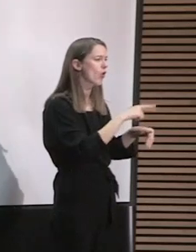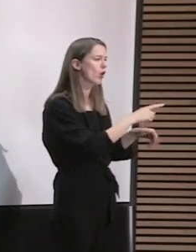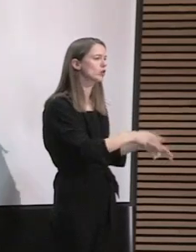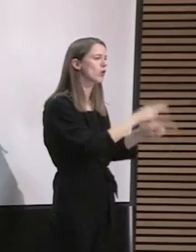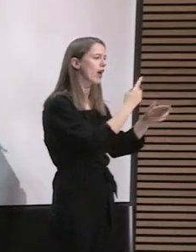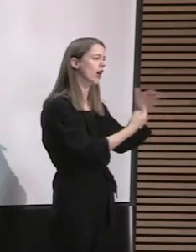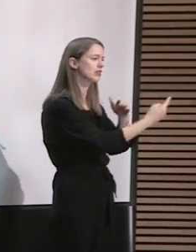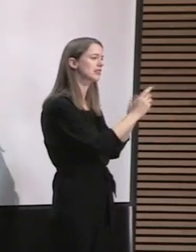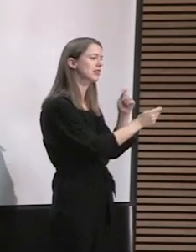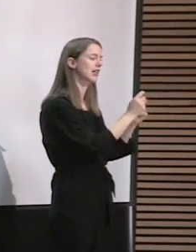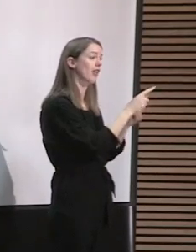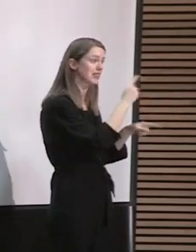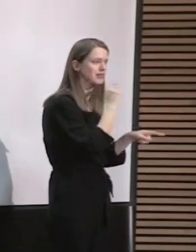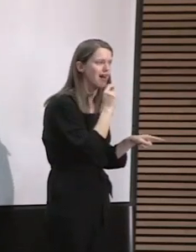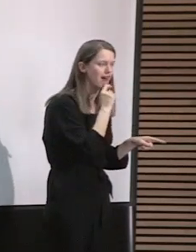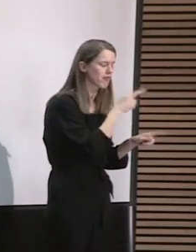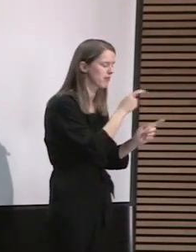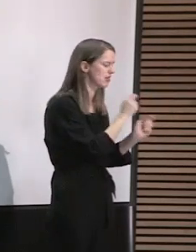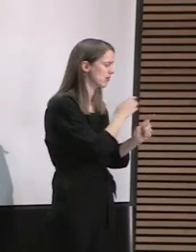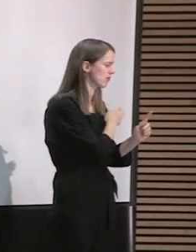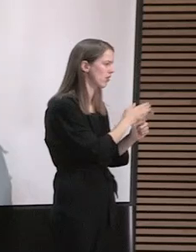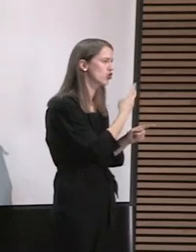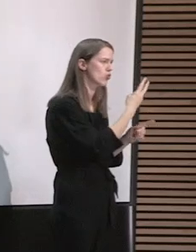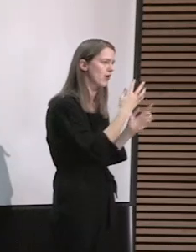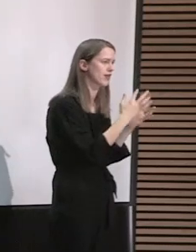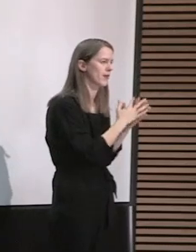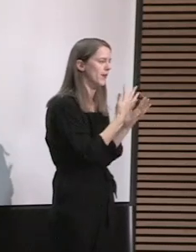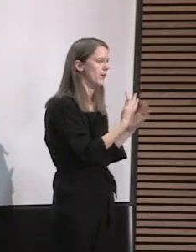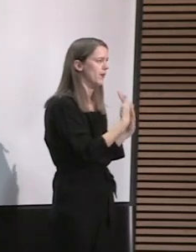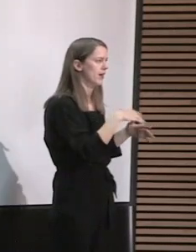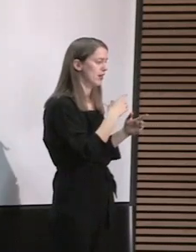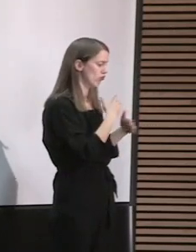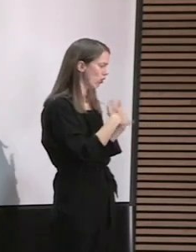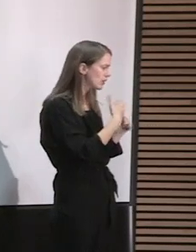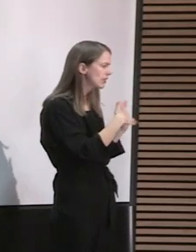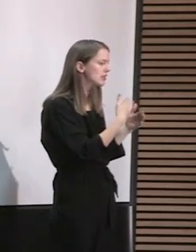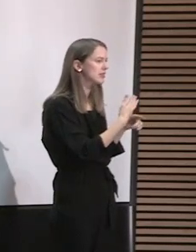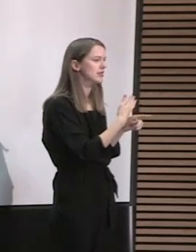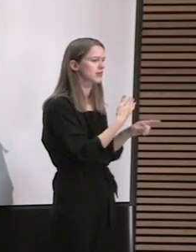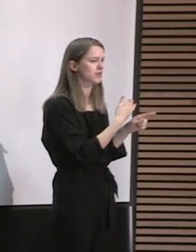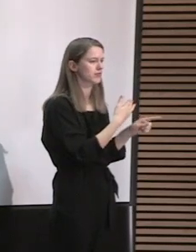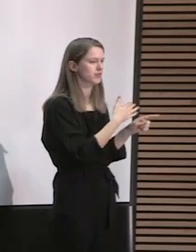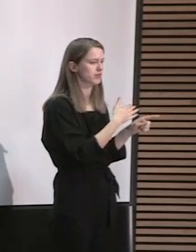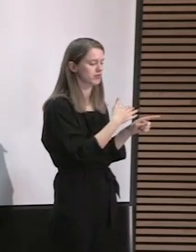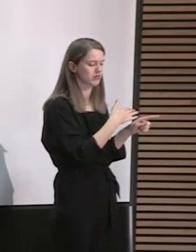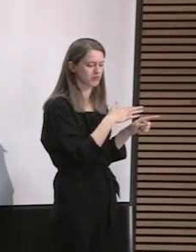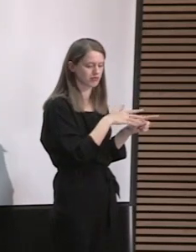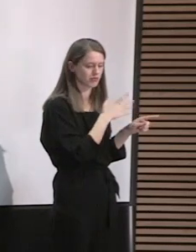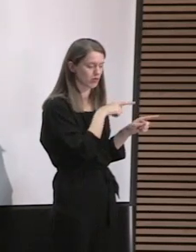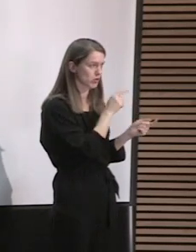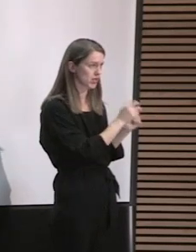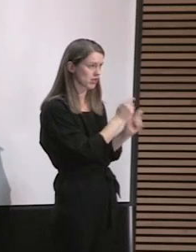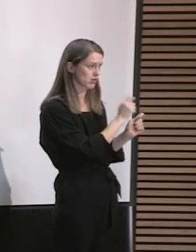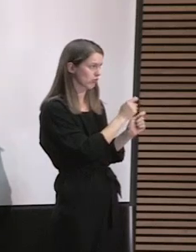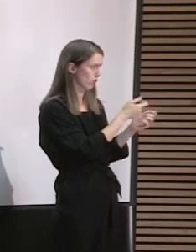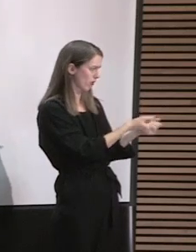staff, have been tested over the last 2 weeks. And we've had all those test results processed. So as you would have seen from the lower numbers, those test